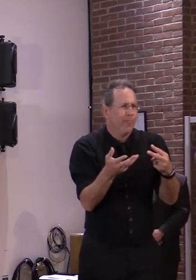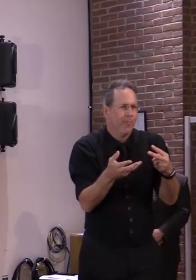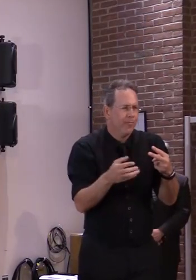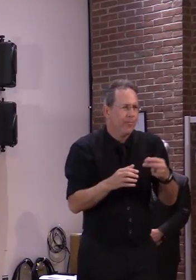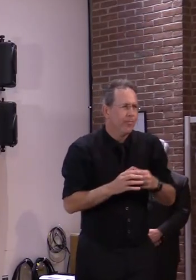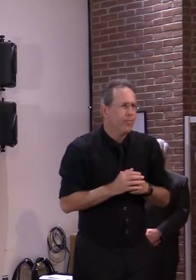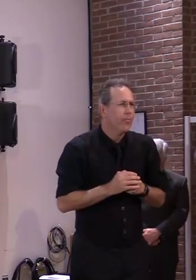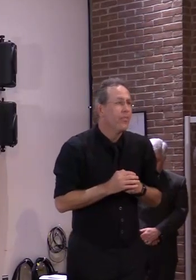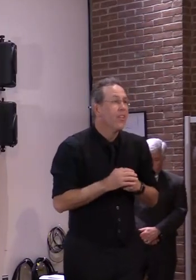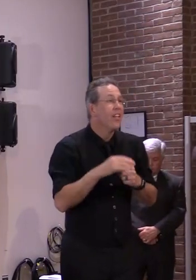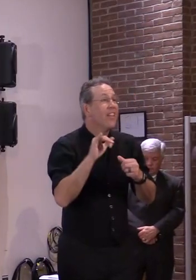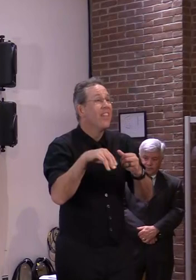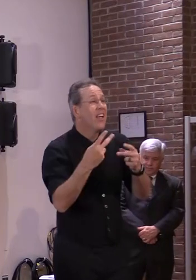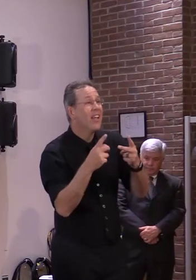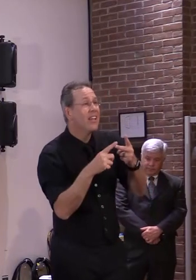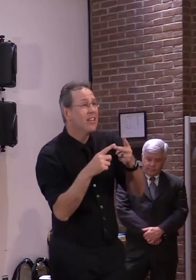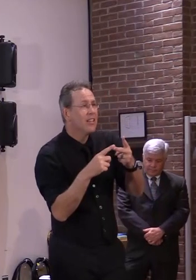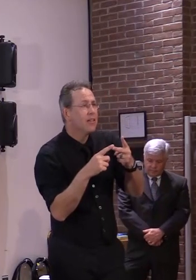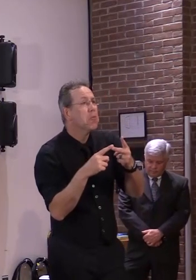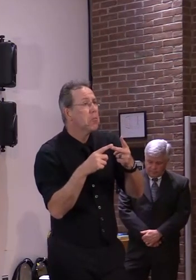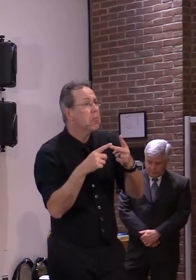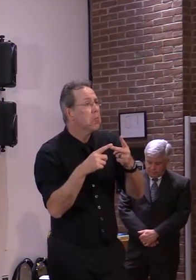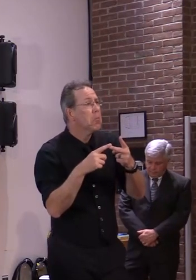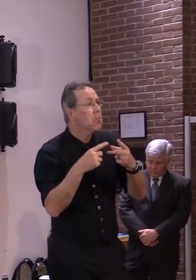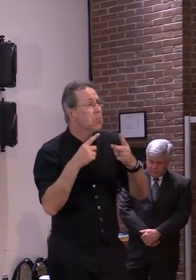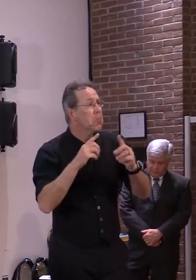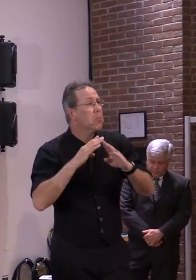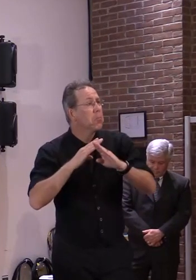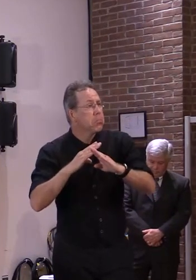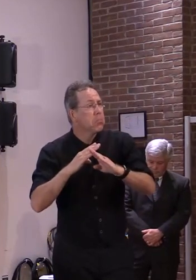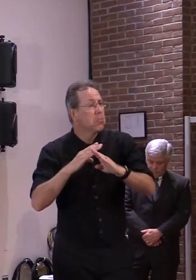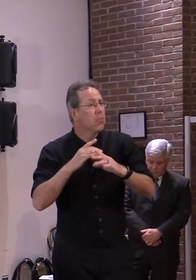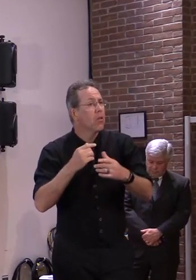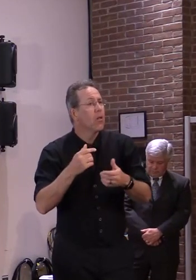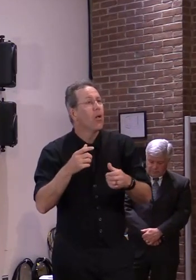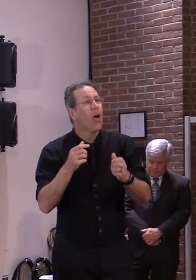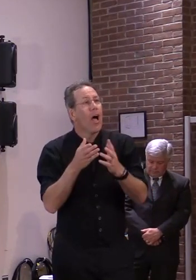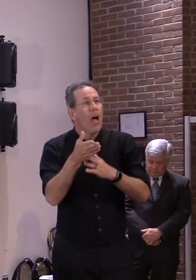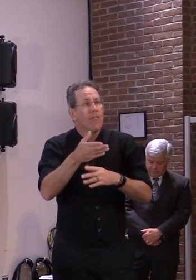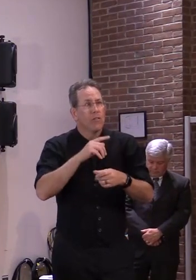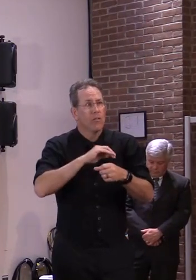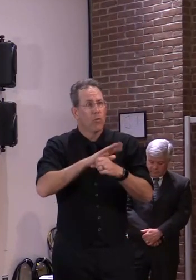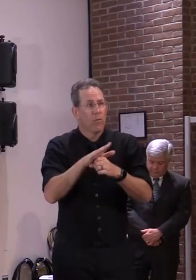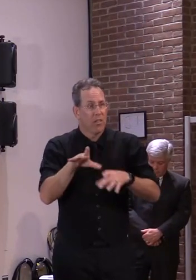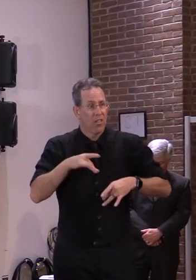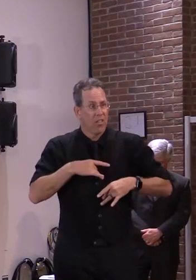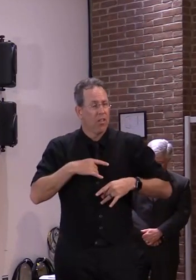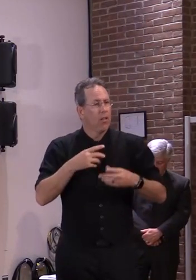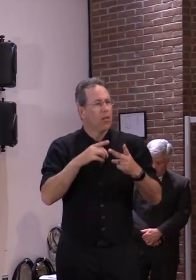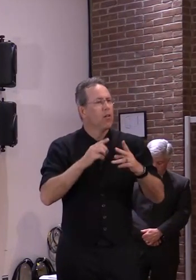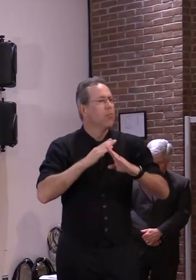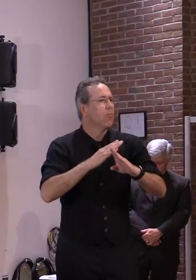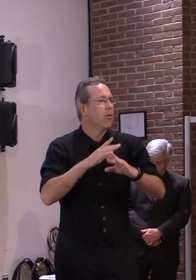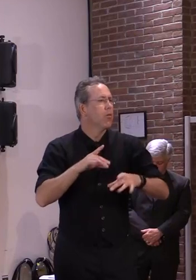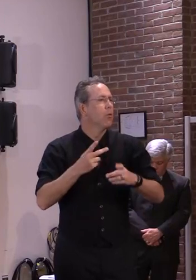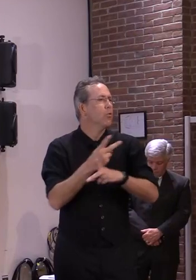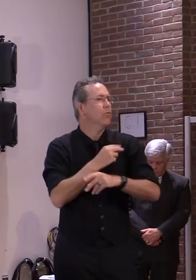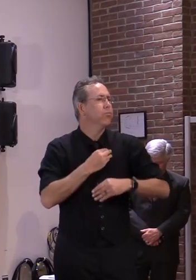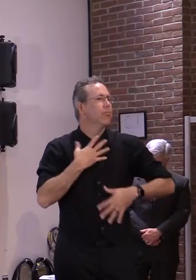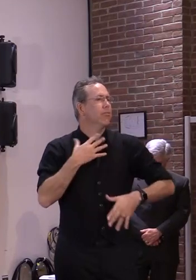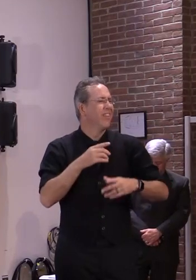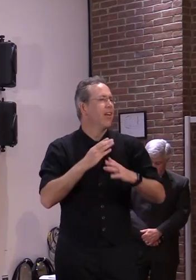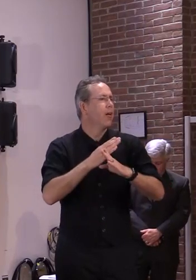as opposed to treatment. It's certainly not been embraced by most of the treatment community, though there are